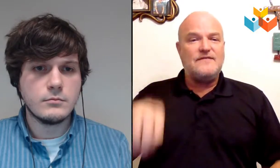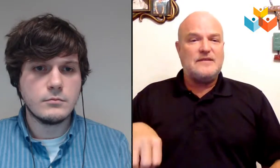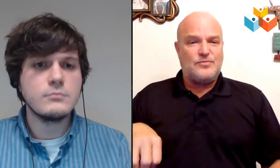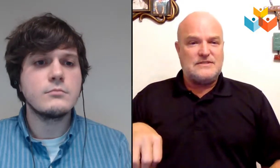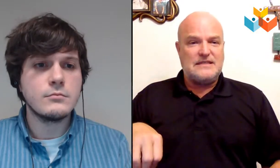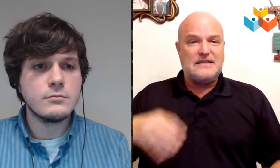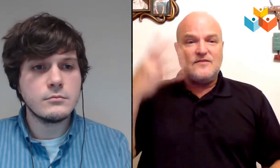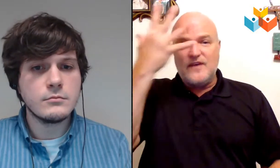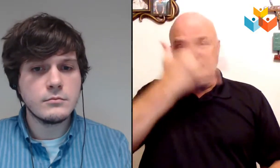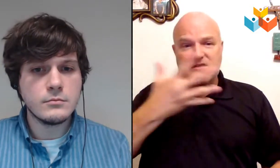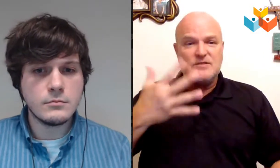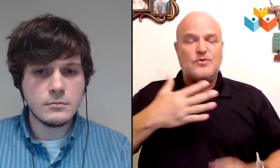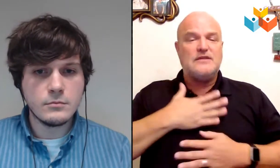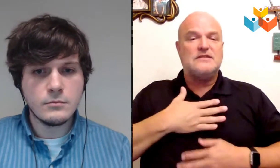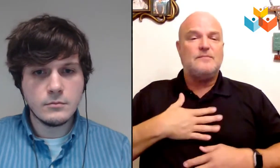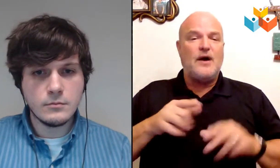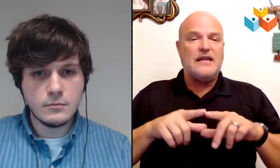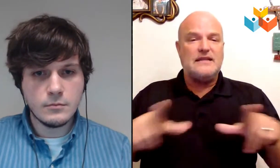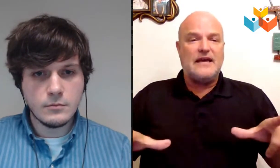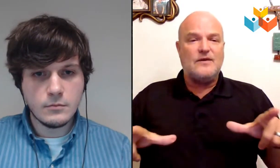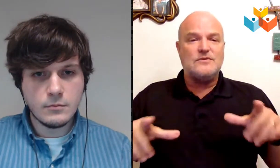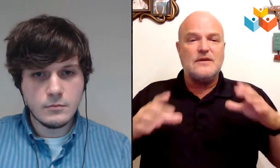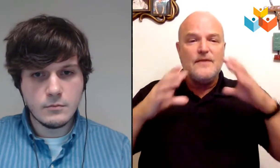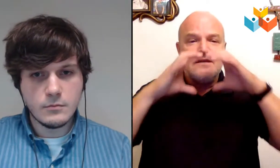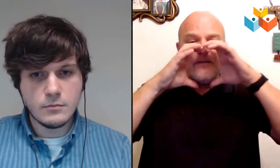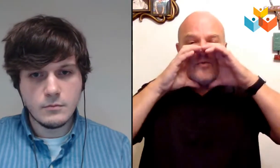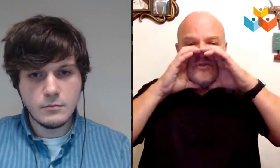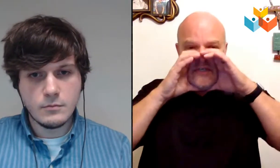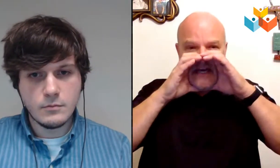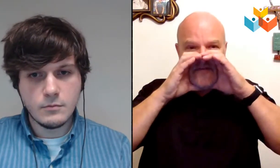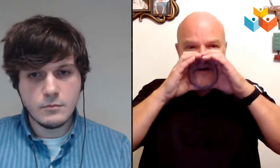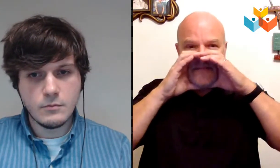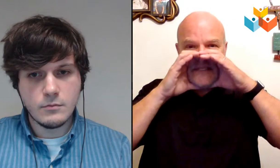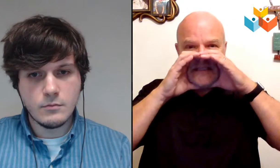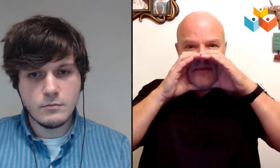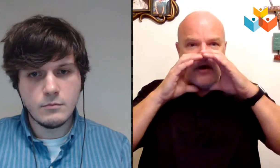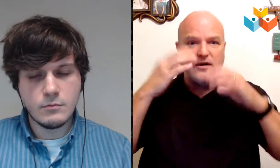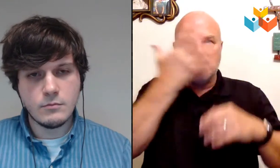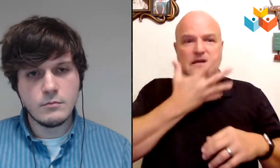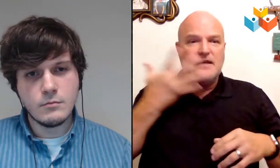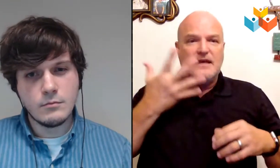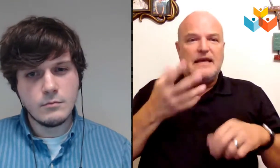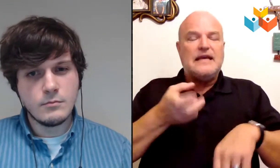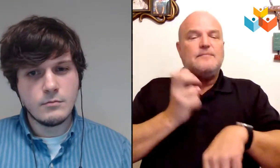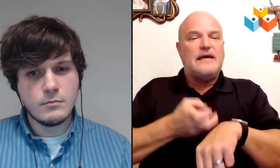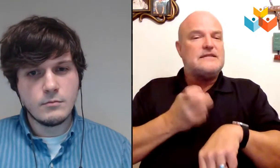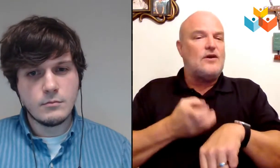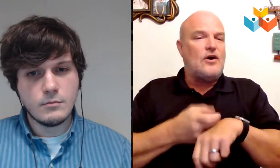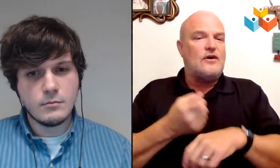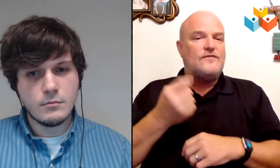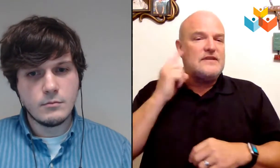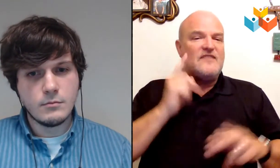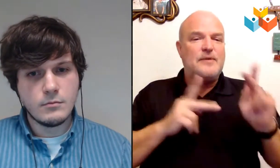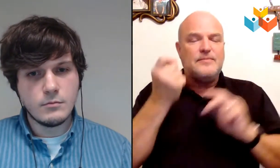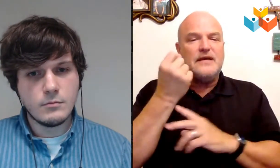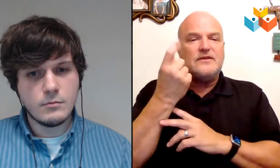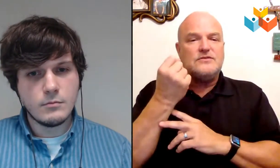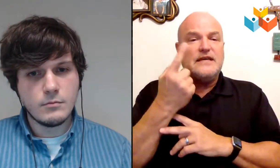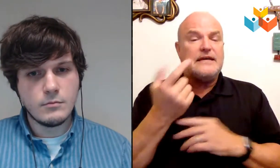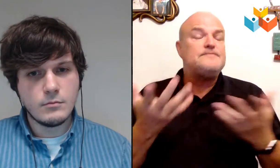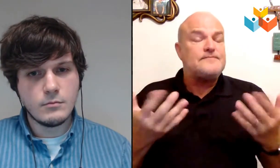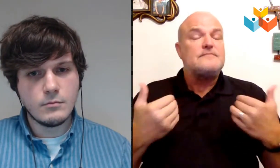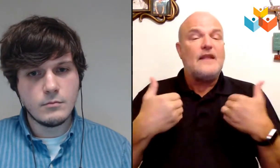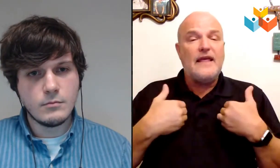other 70%, the facial expression, the body language. So when you cover up this part, it makes it hard for deaf people